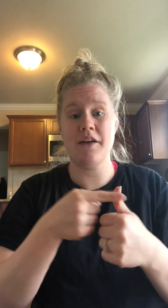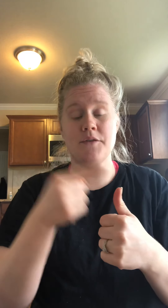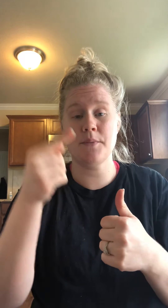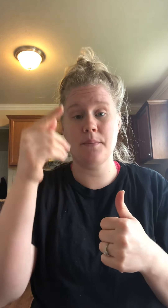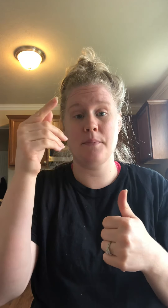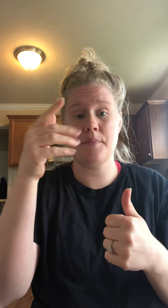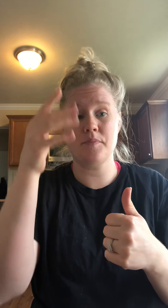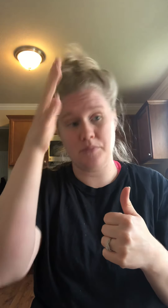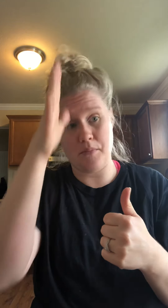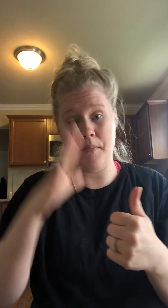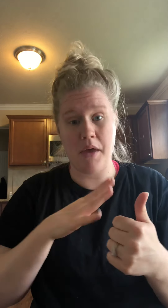woman,